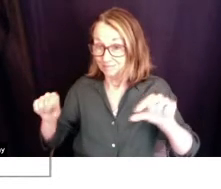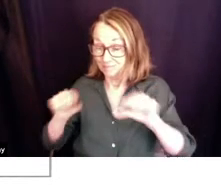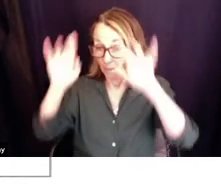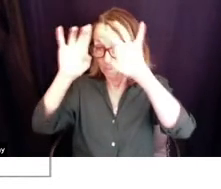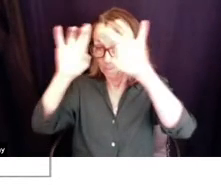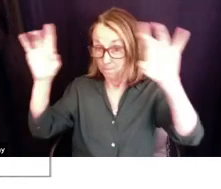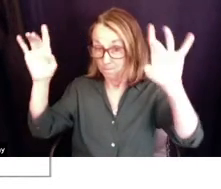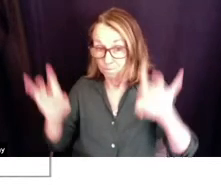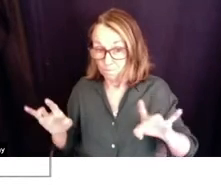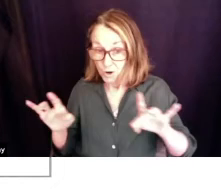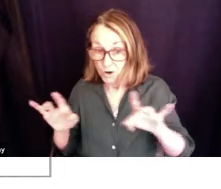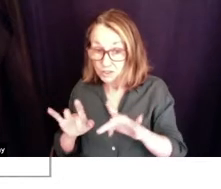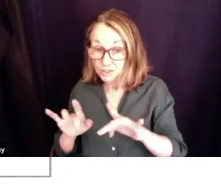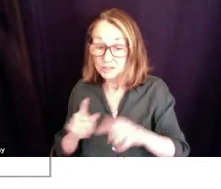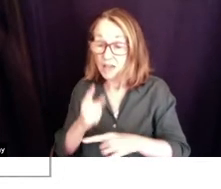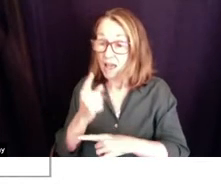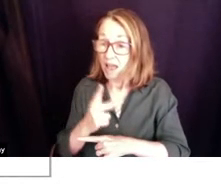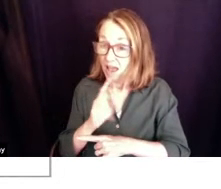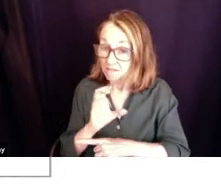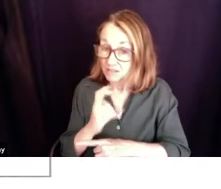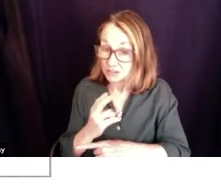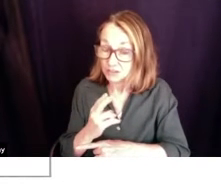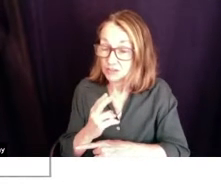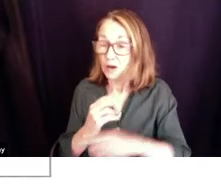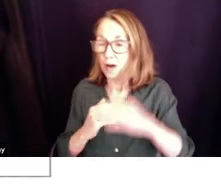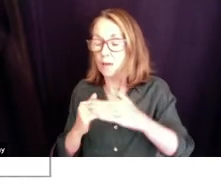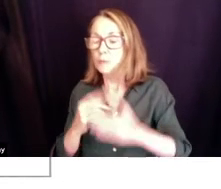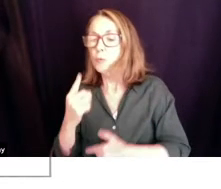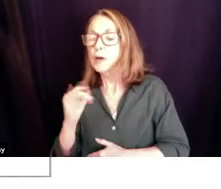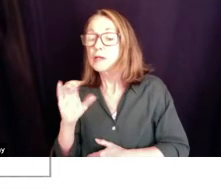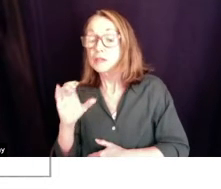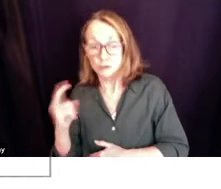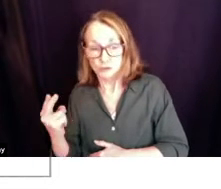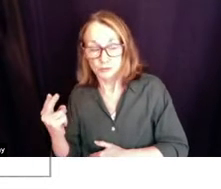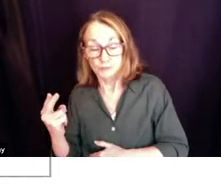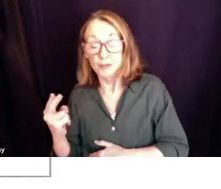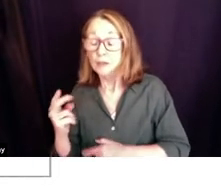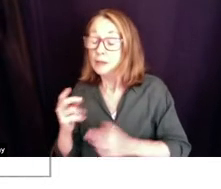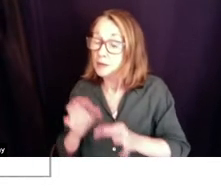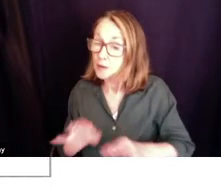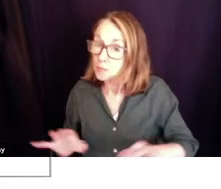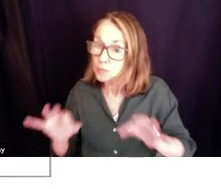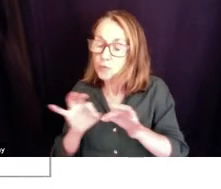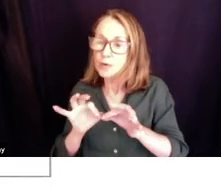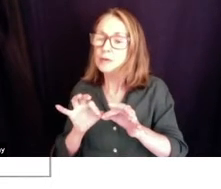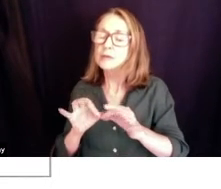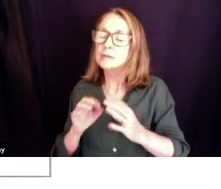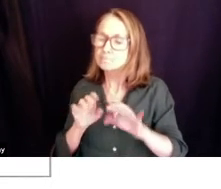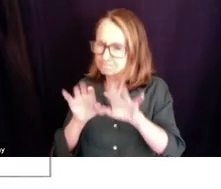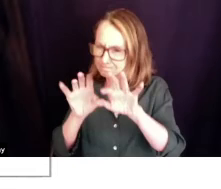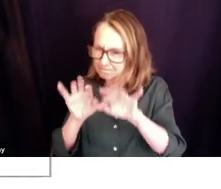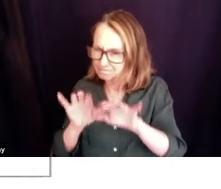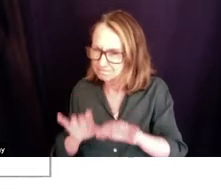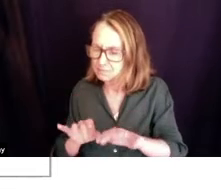inch to 1 inch. And the position. So you want to write your resume specific to the position you are